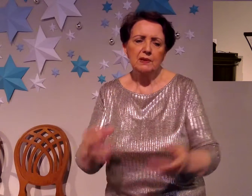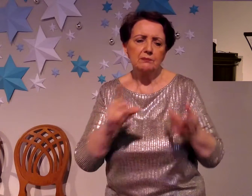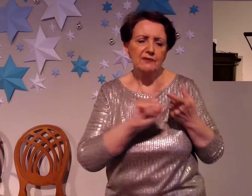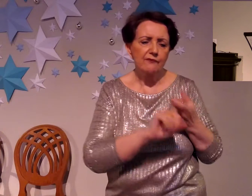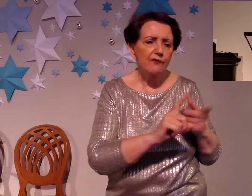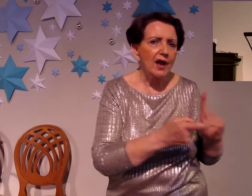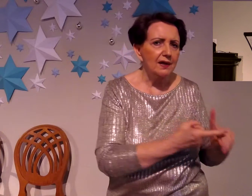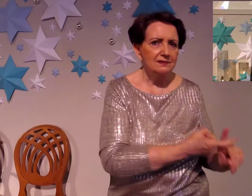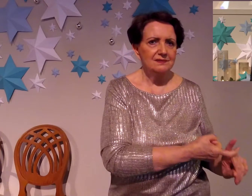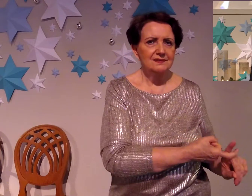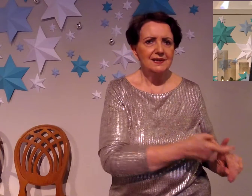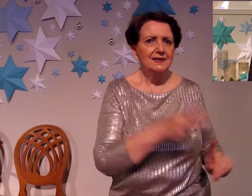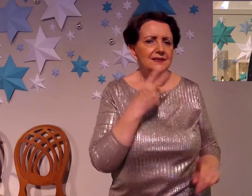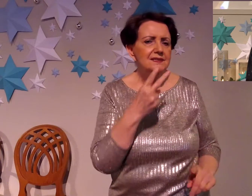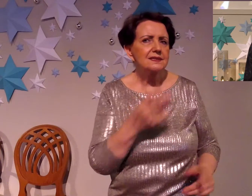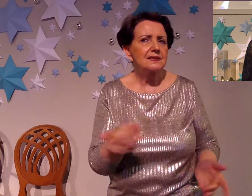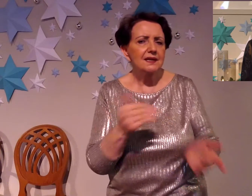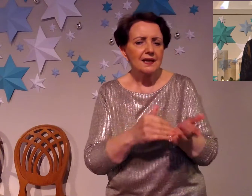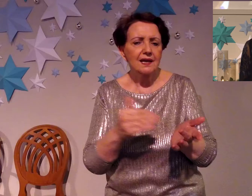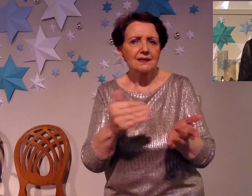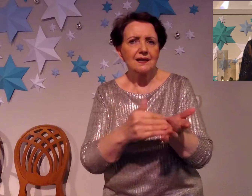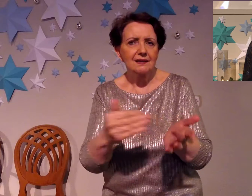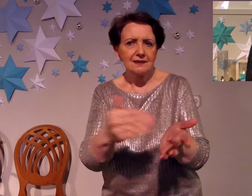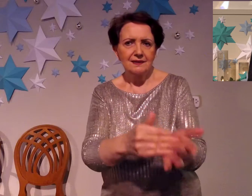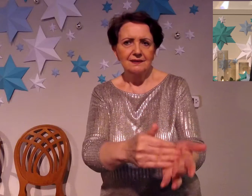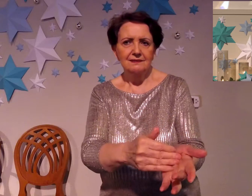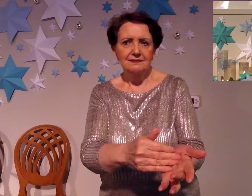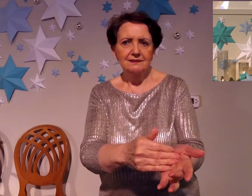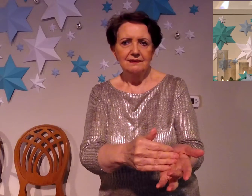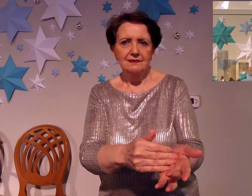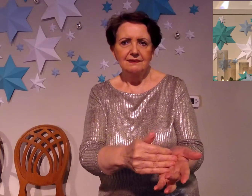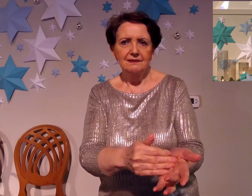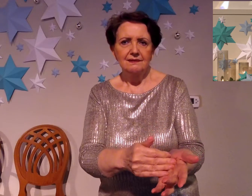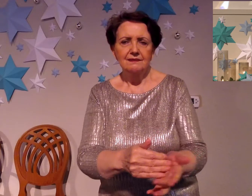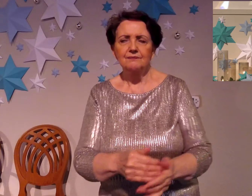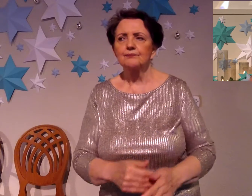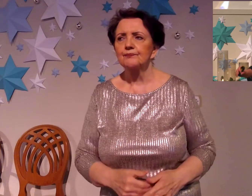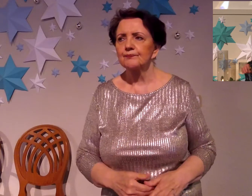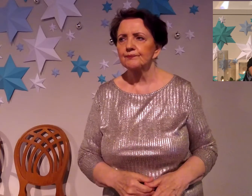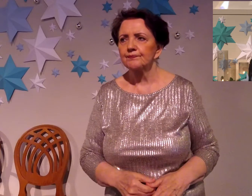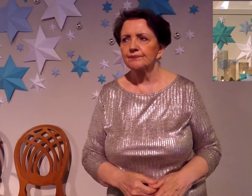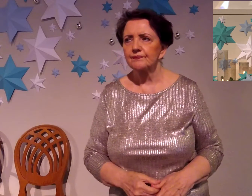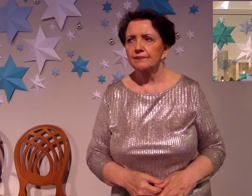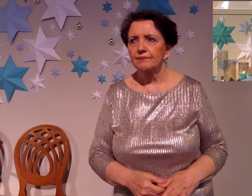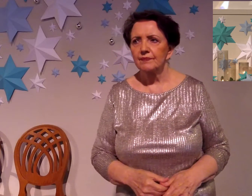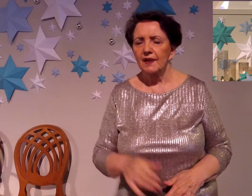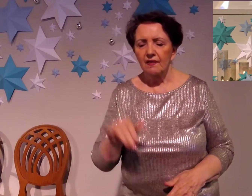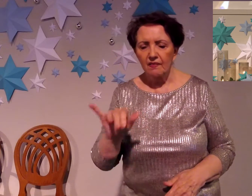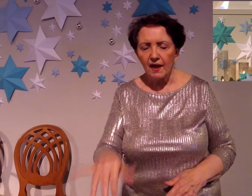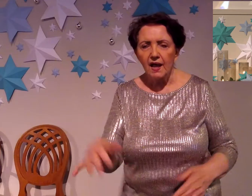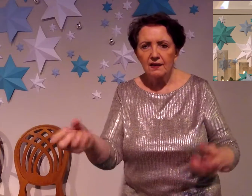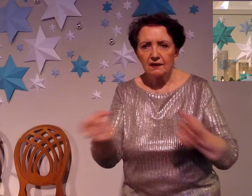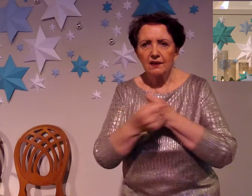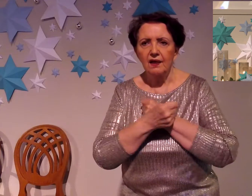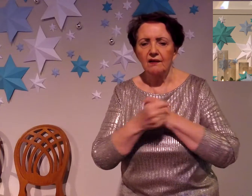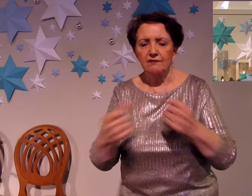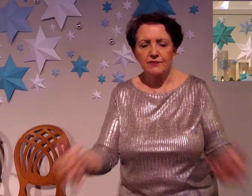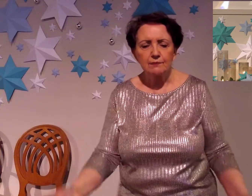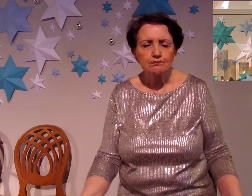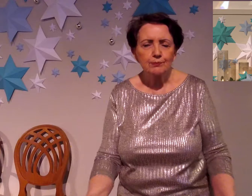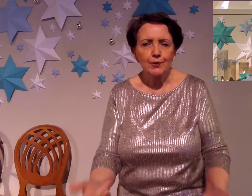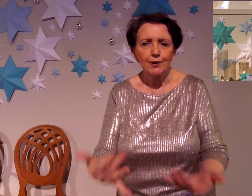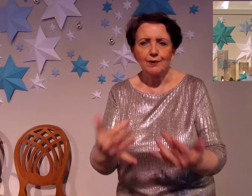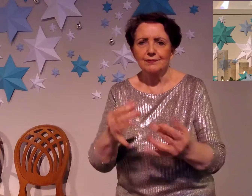And I see that over and over and over and over again in people. That love that burns